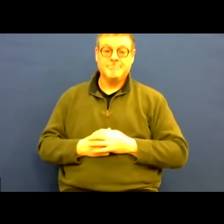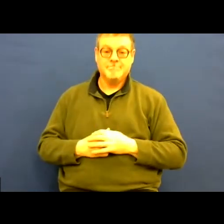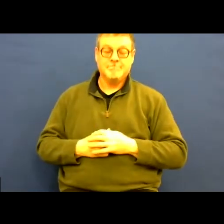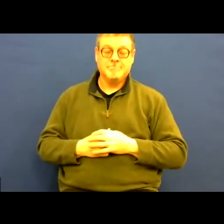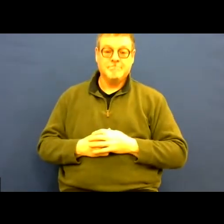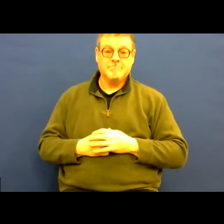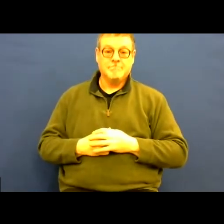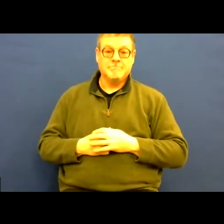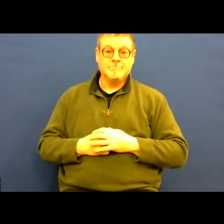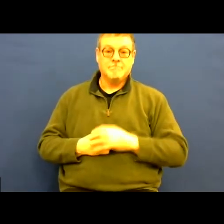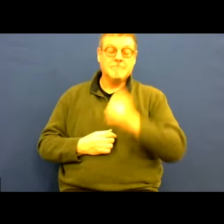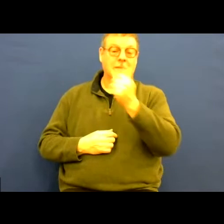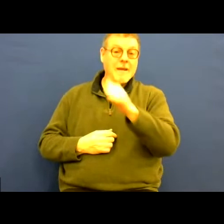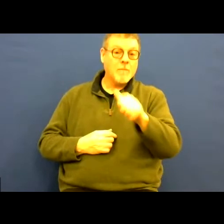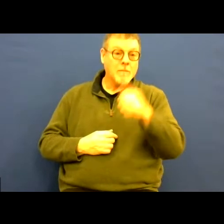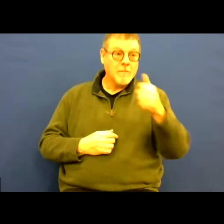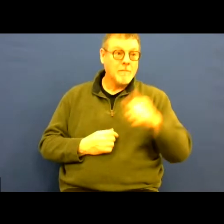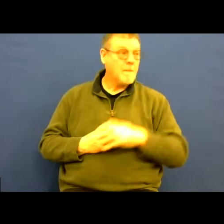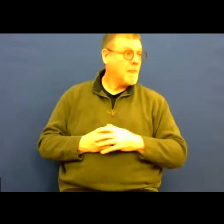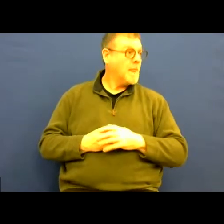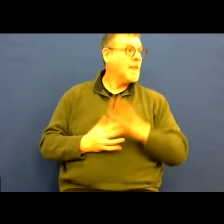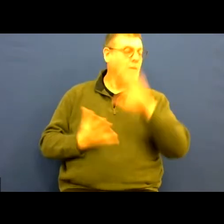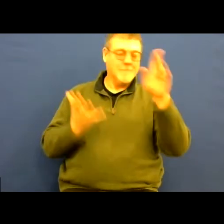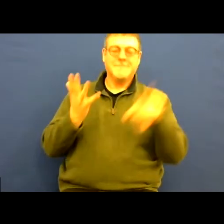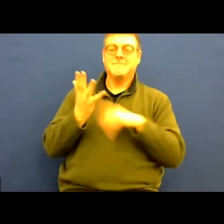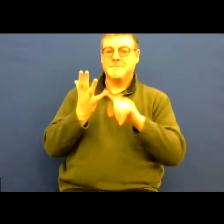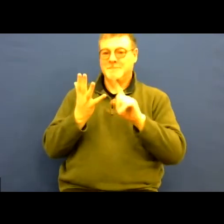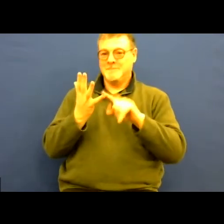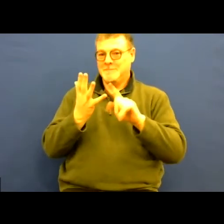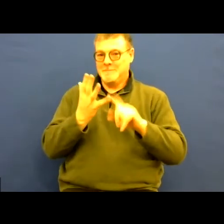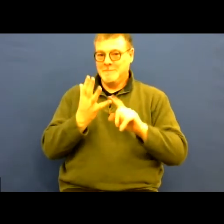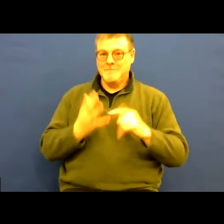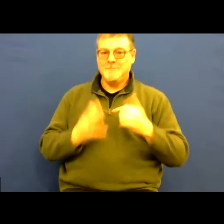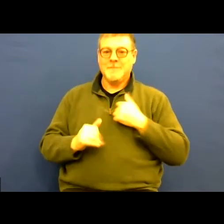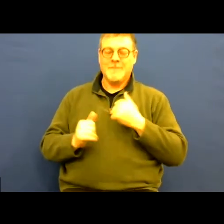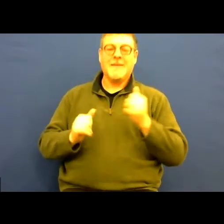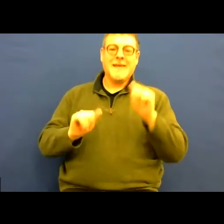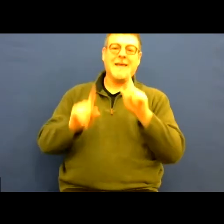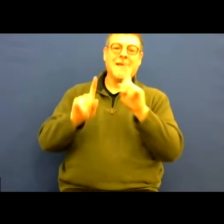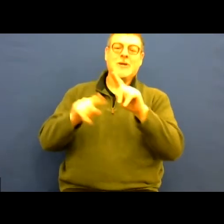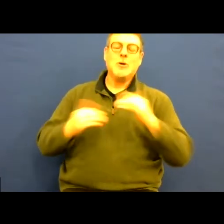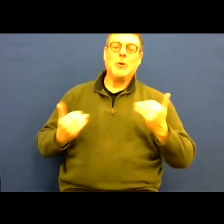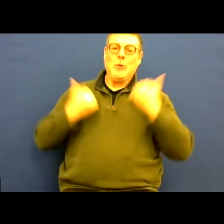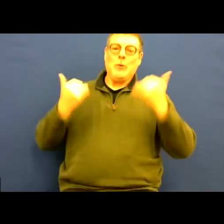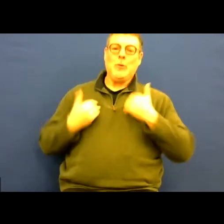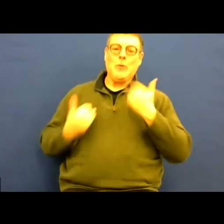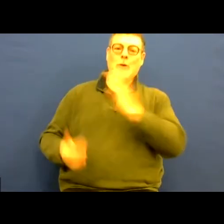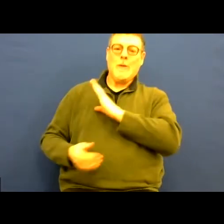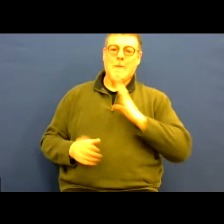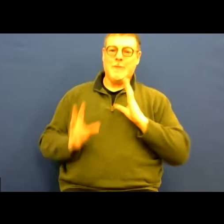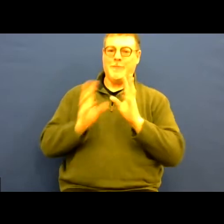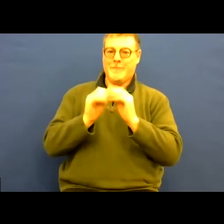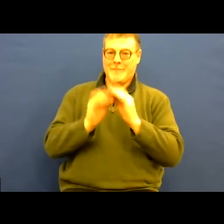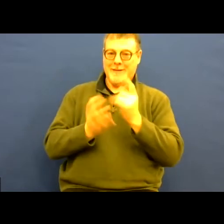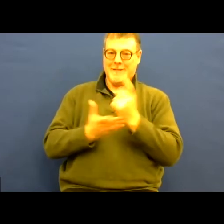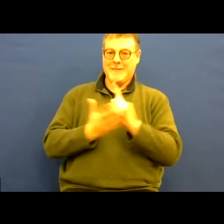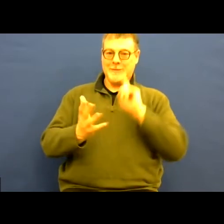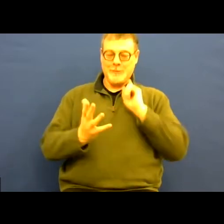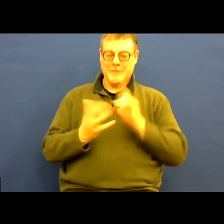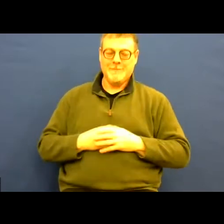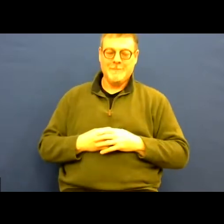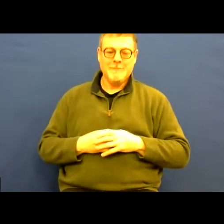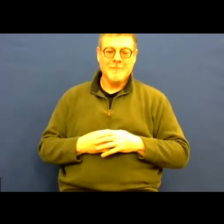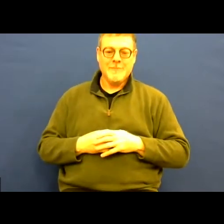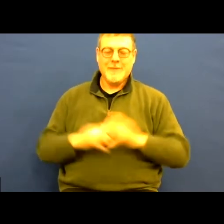Anybody else? Go ahead, Joe. Yeah, sure. I got a chance to attend the youth board meeting last week, and